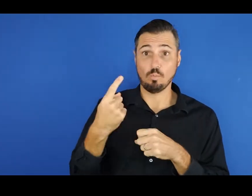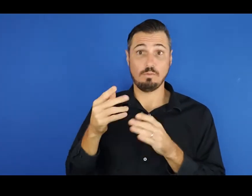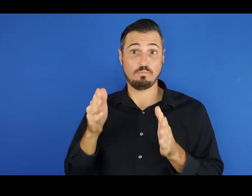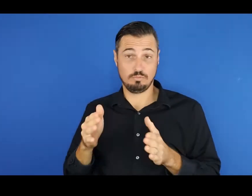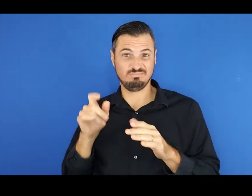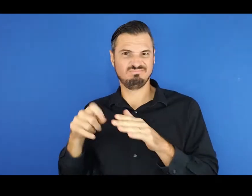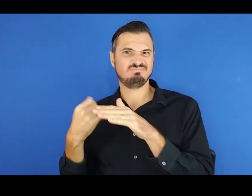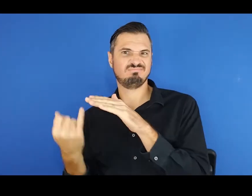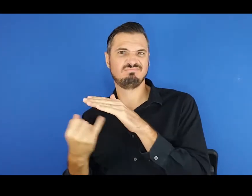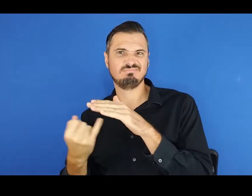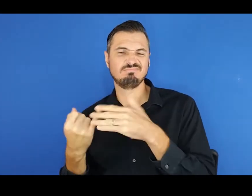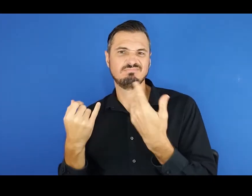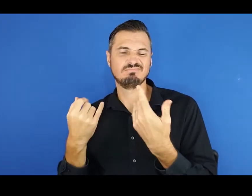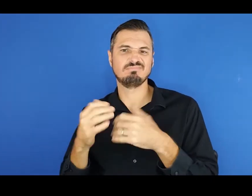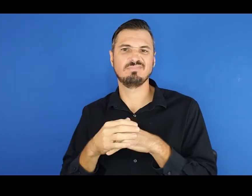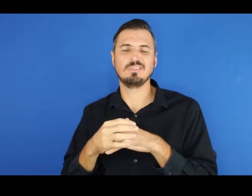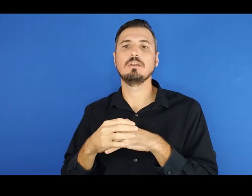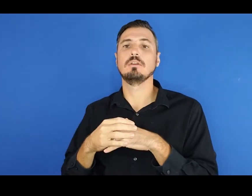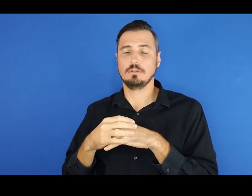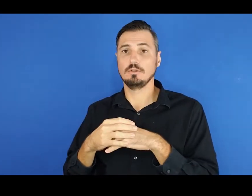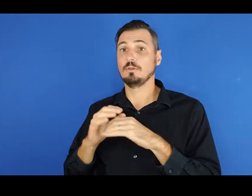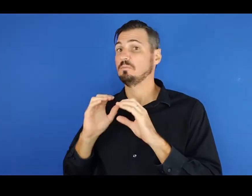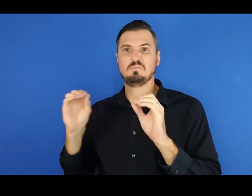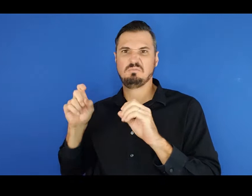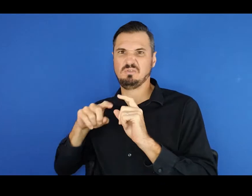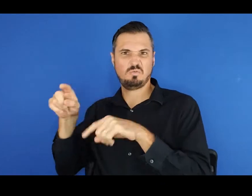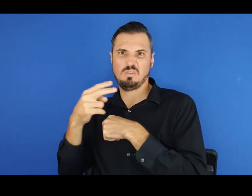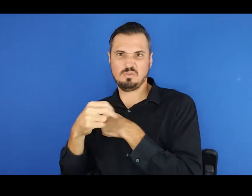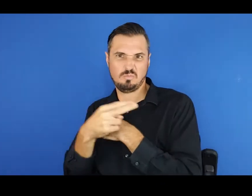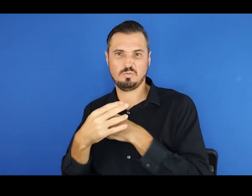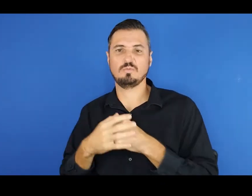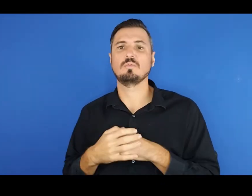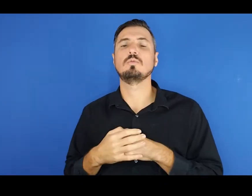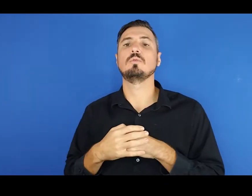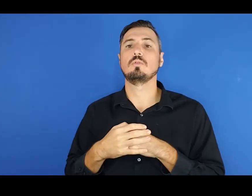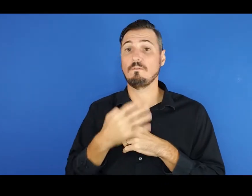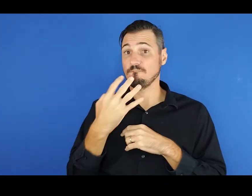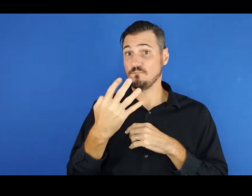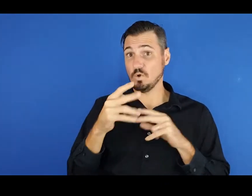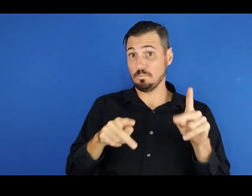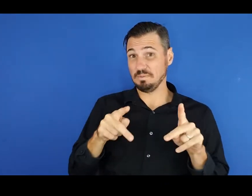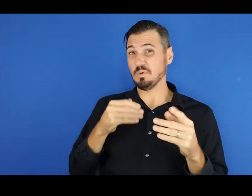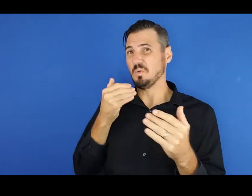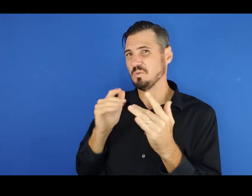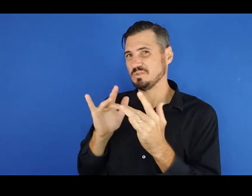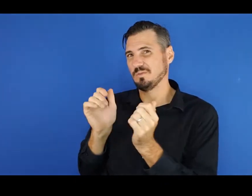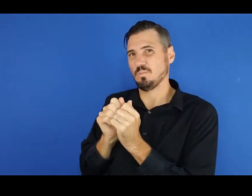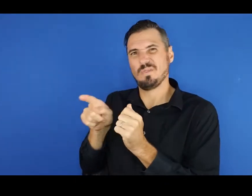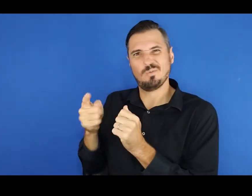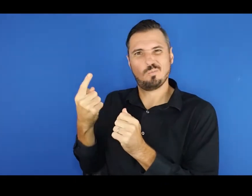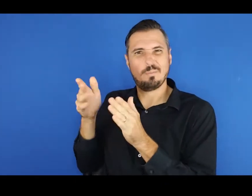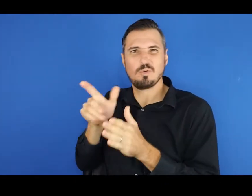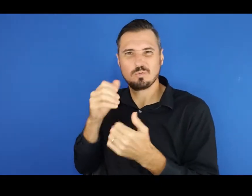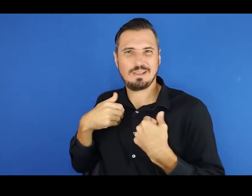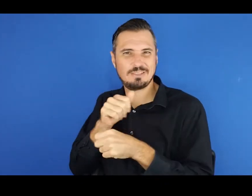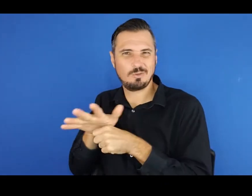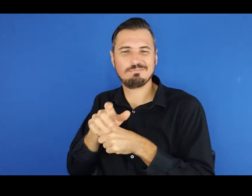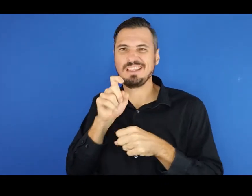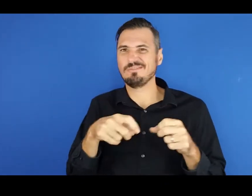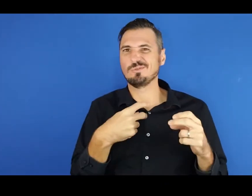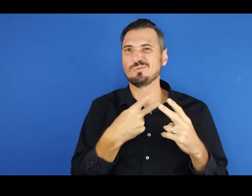one is hospitalized. We have 4 individuals in health-directed quarantine as close contacts. Our cumulative case count